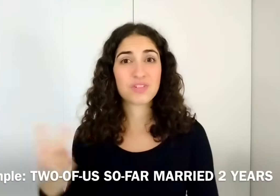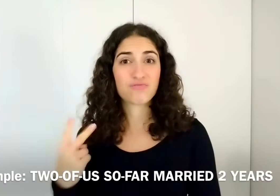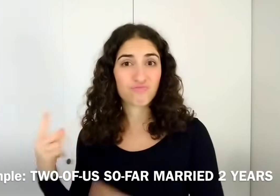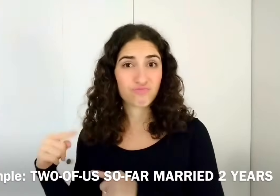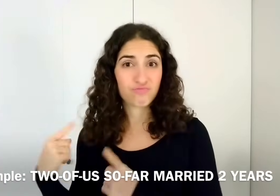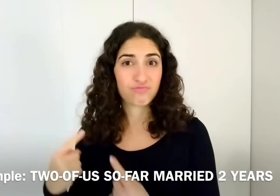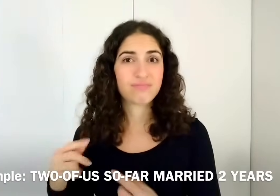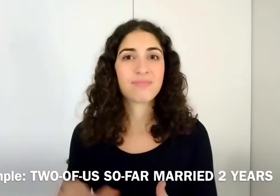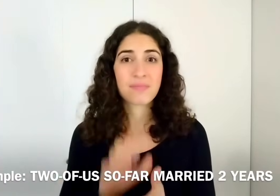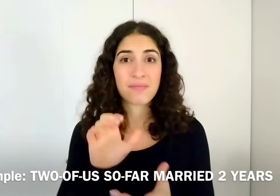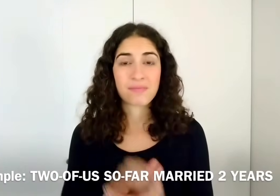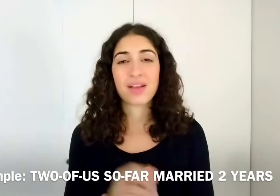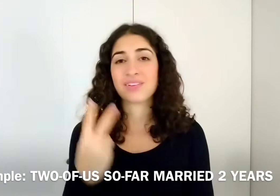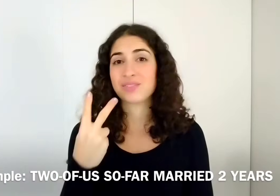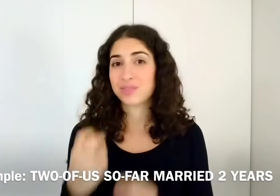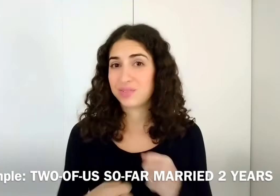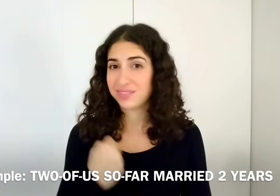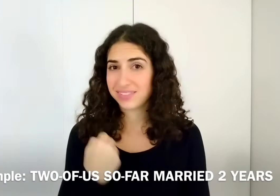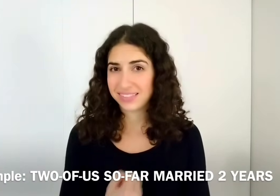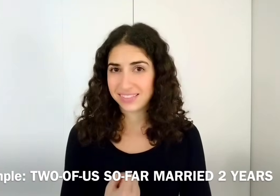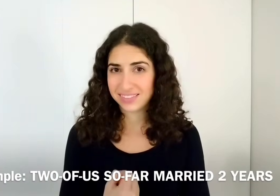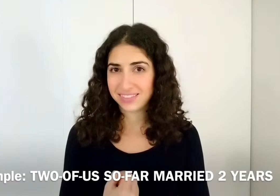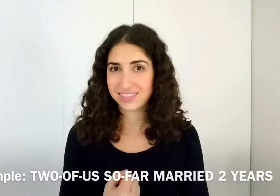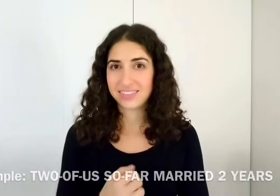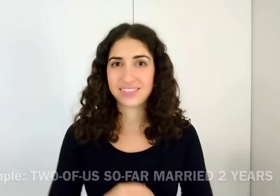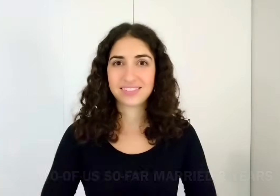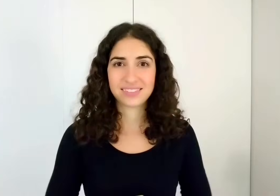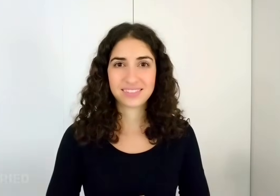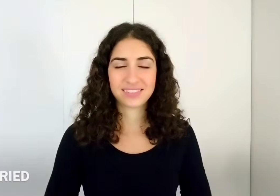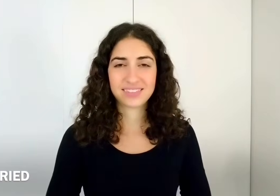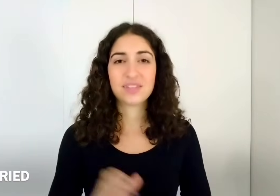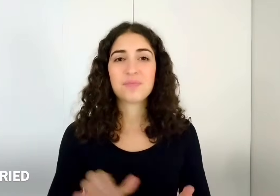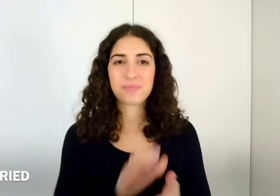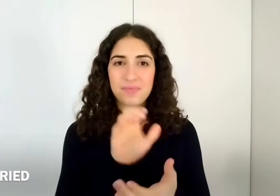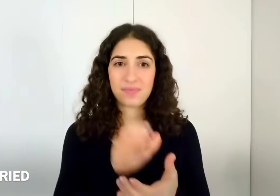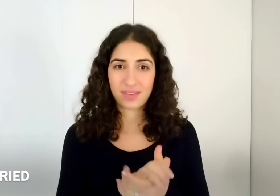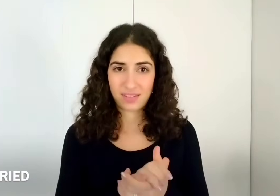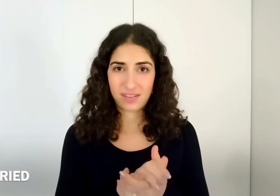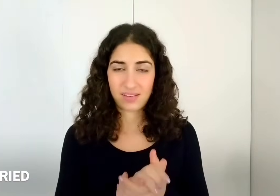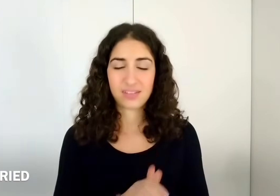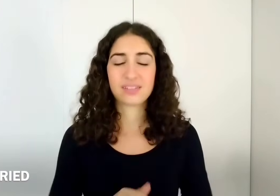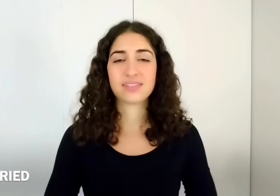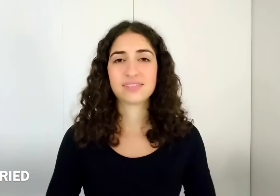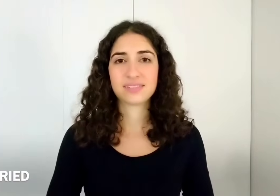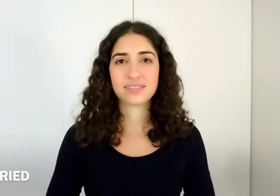For example, the two of us so far have been married 2 years. Married.